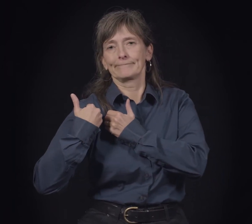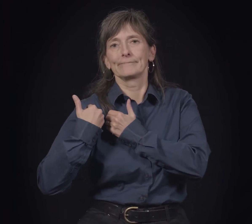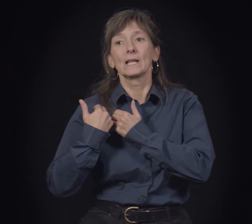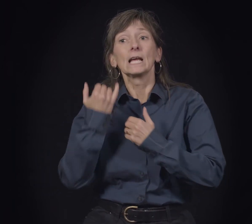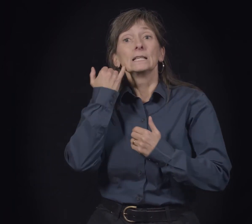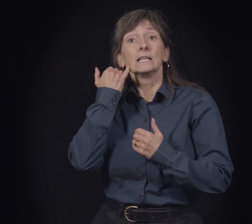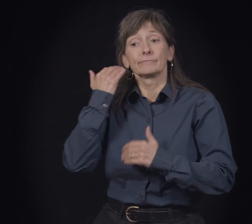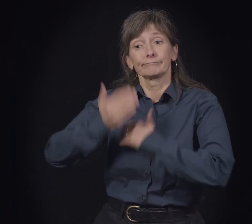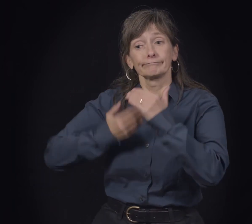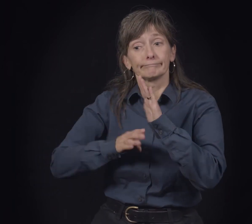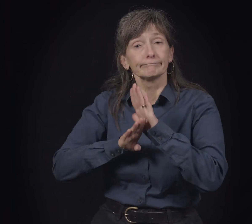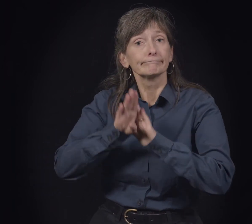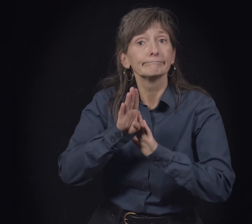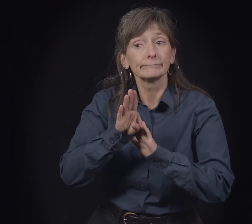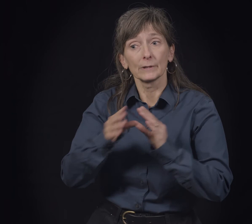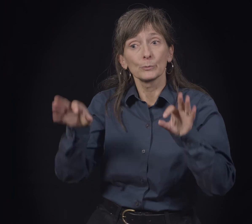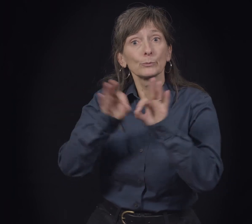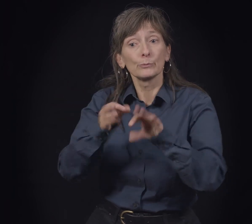progress. Suggestions included: